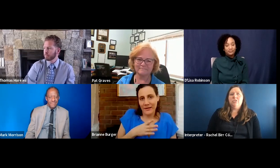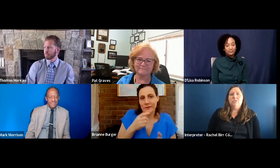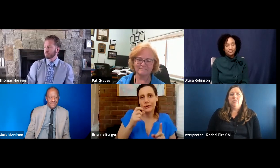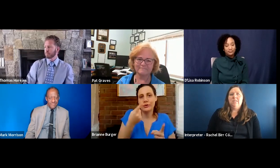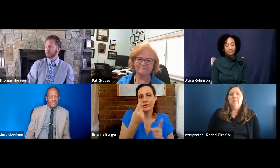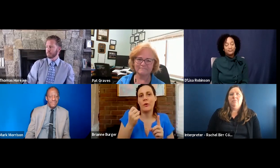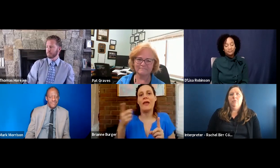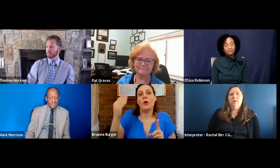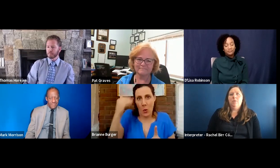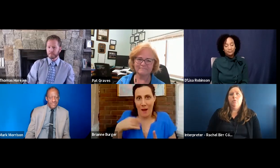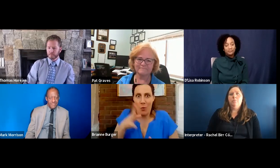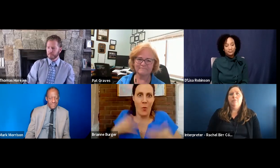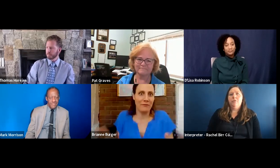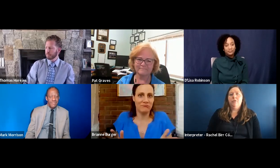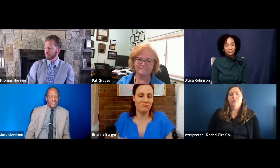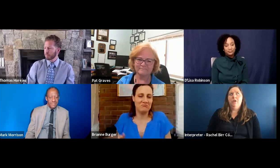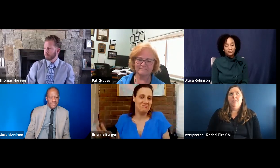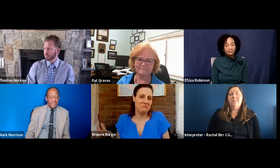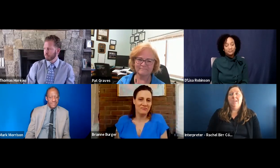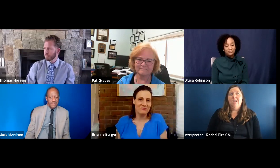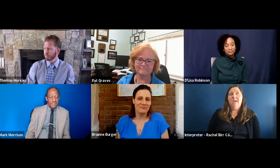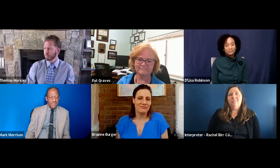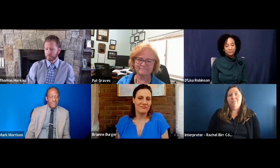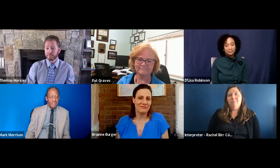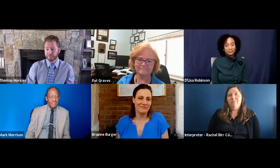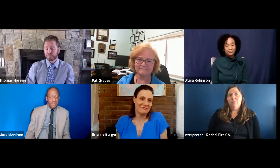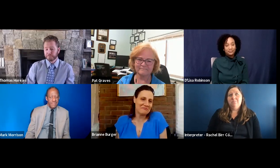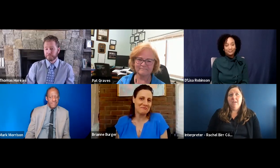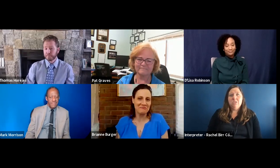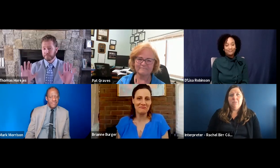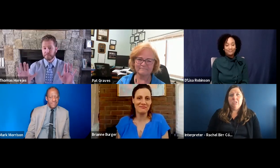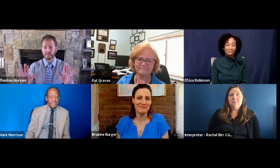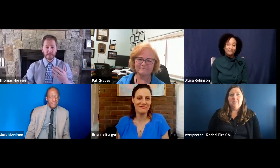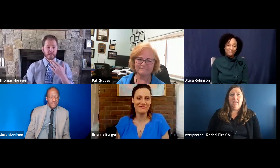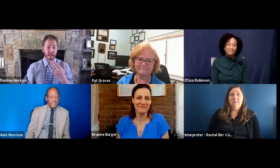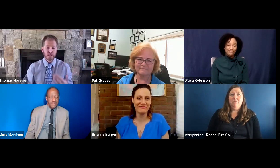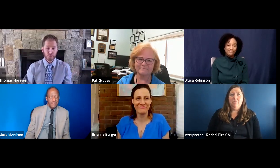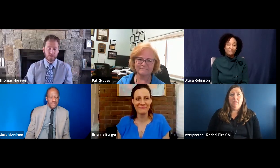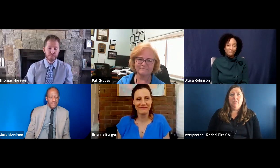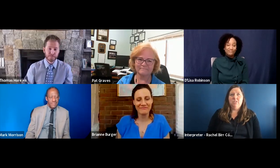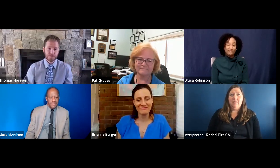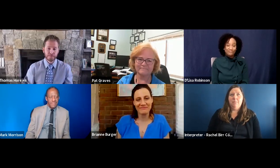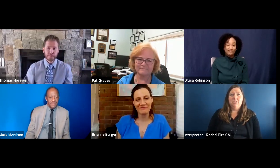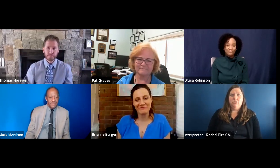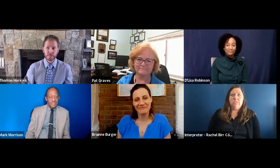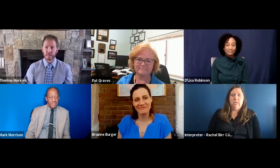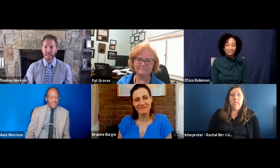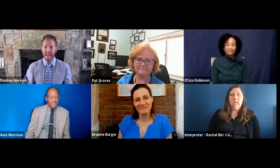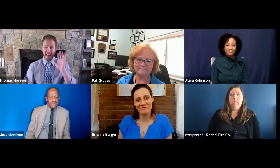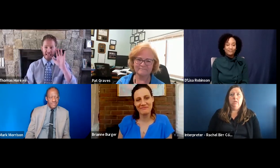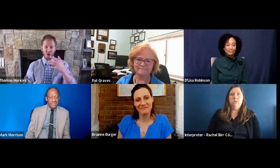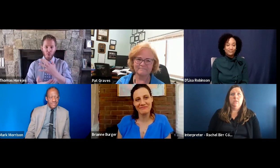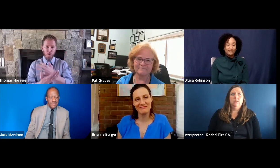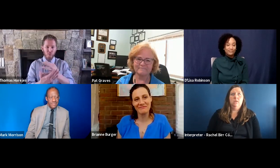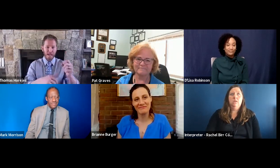a professional need for it, I would prefer that they have a female voice matching me just because I am a female and there's not that